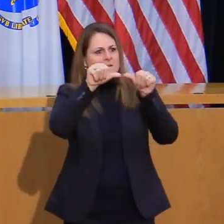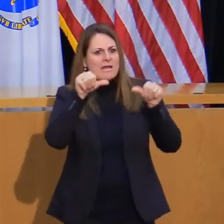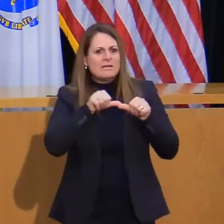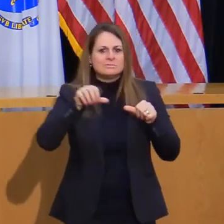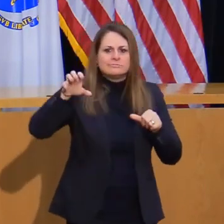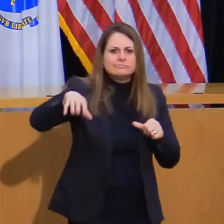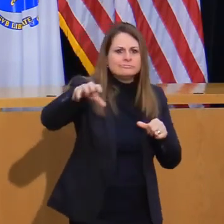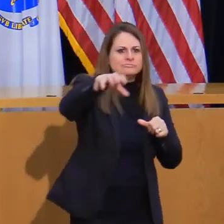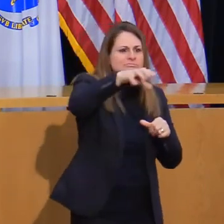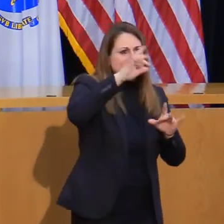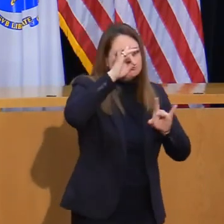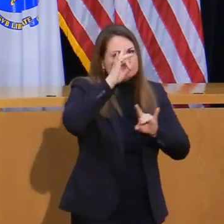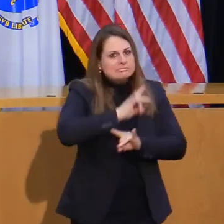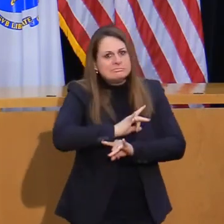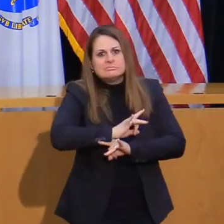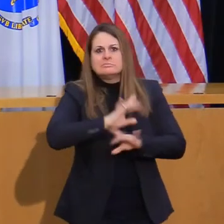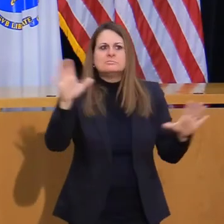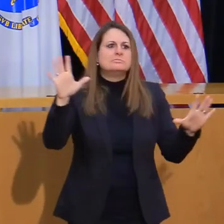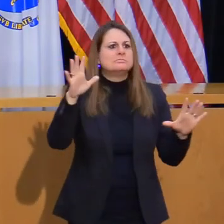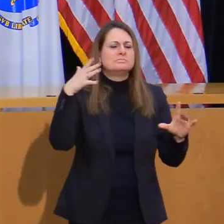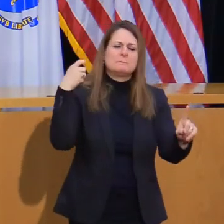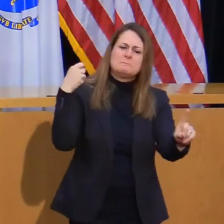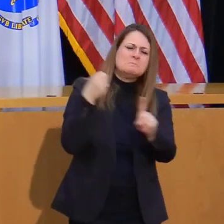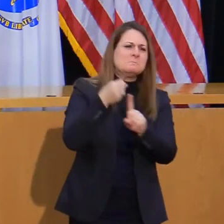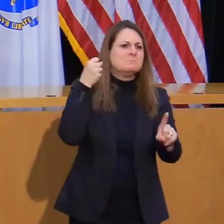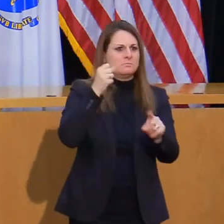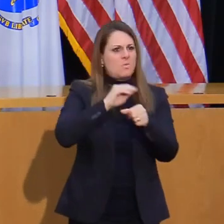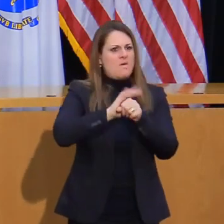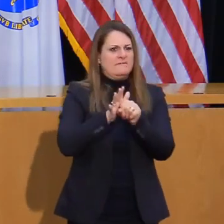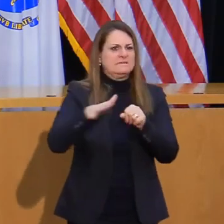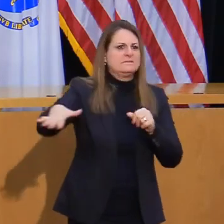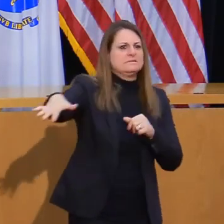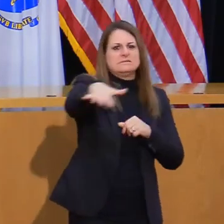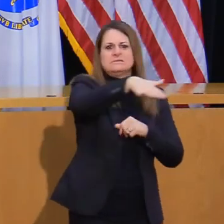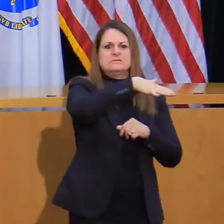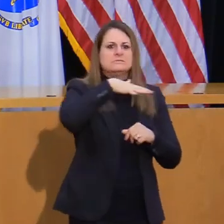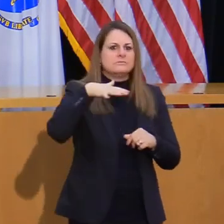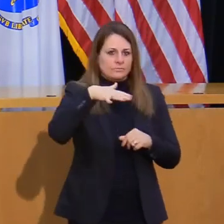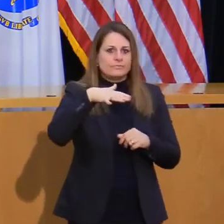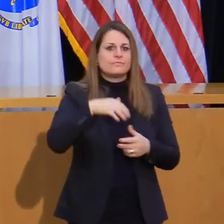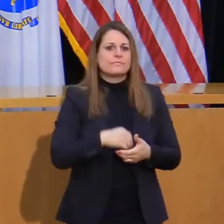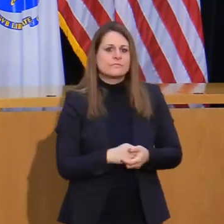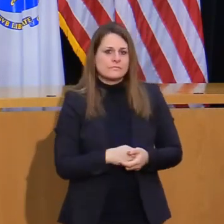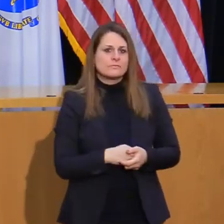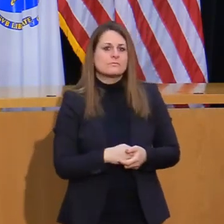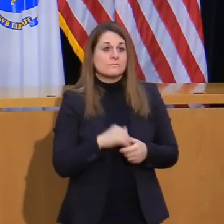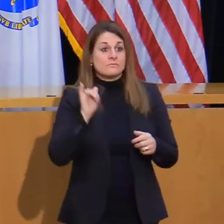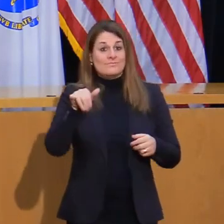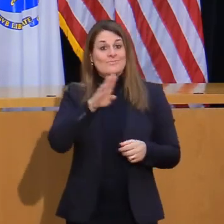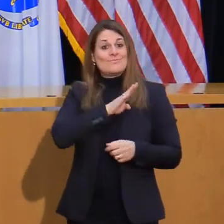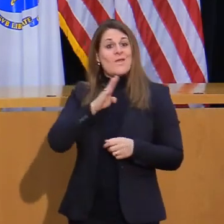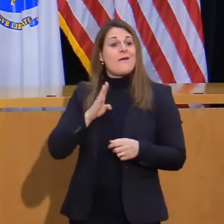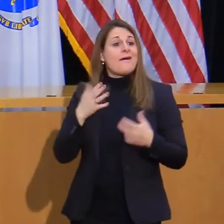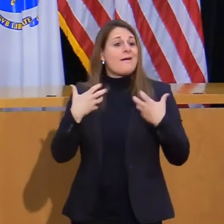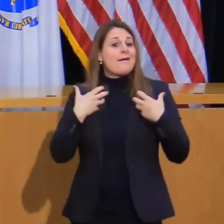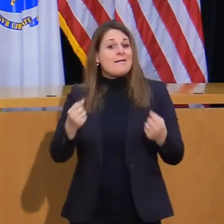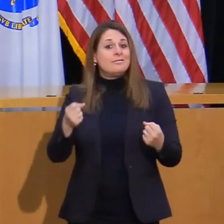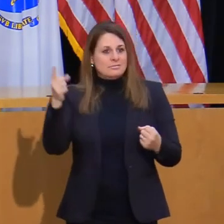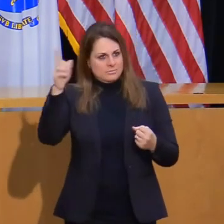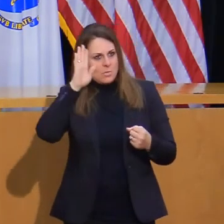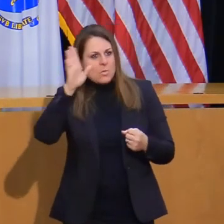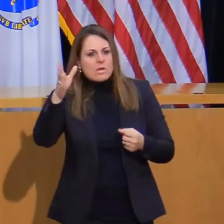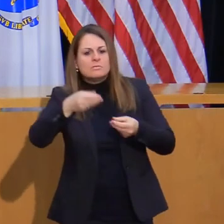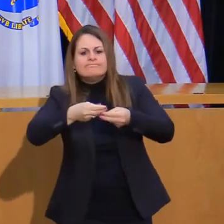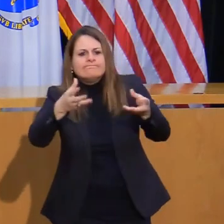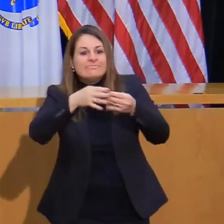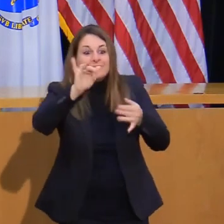COVID-19. In these 20 communities, the local boards of health serve as vaccination sites for residents and collaborators with many